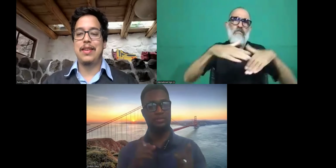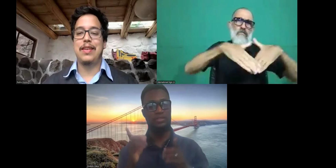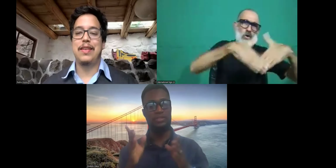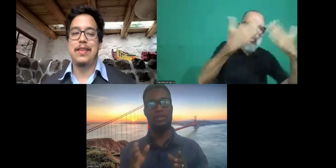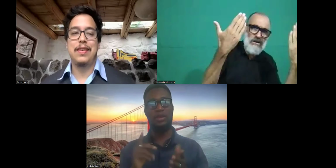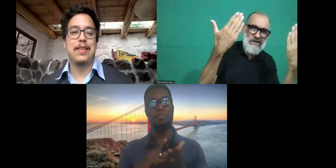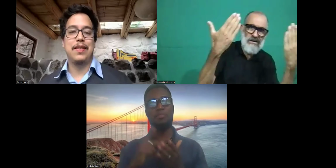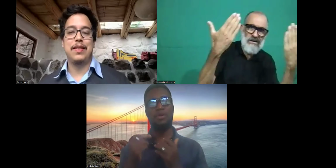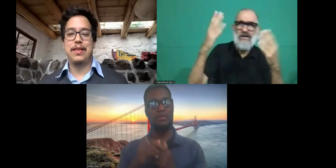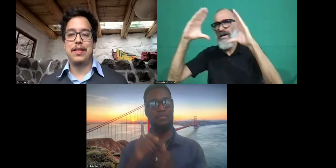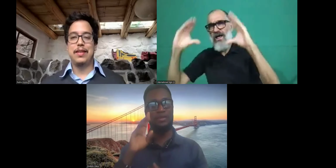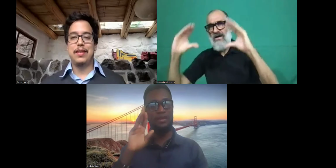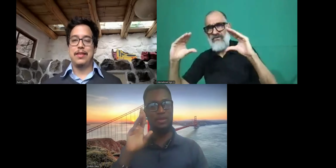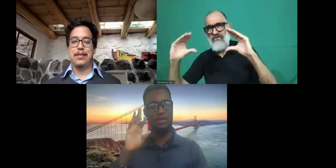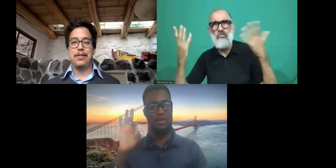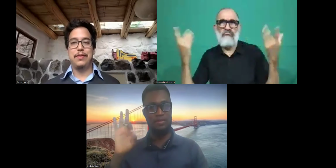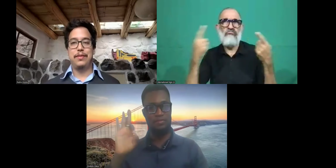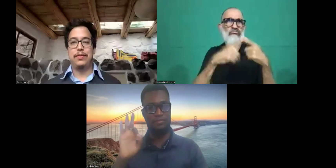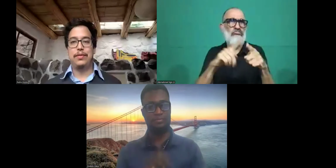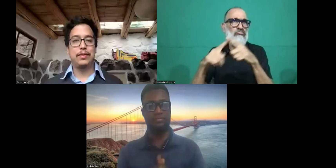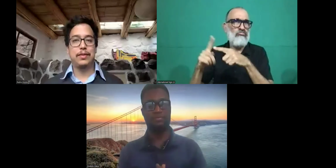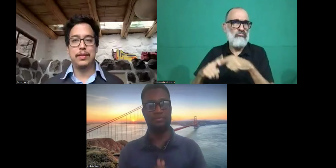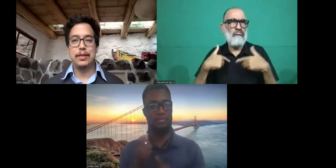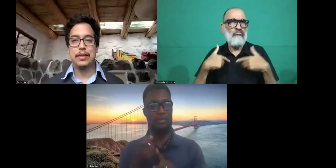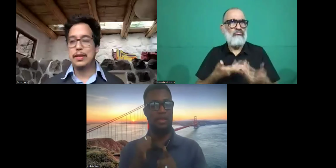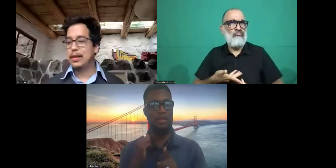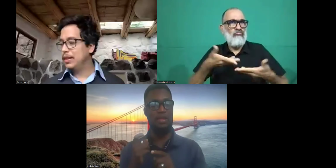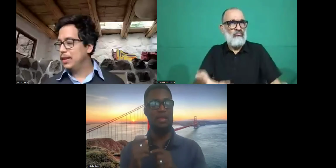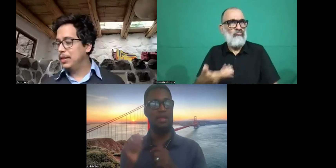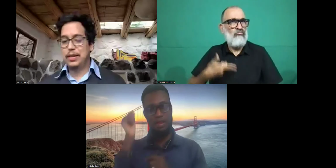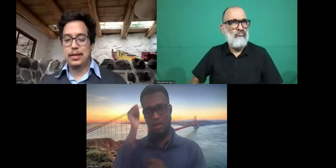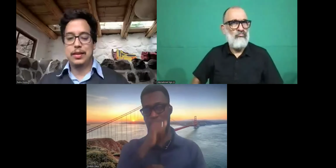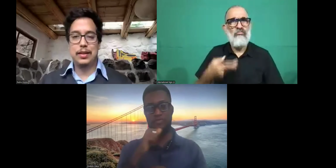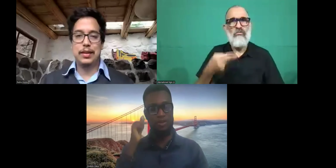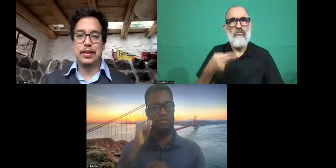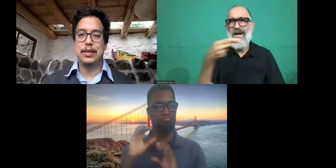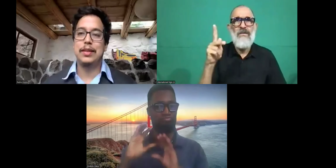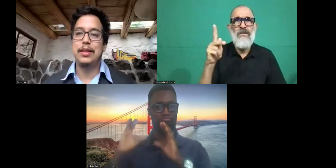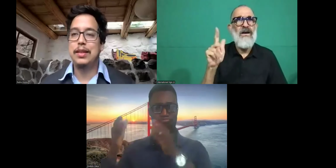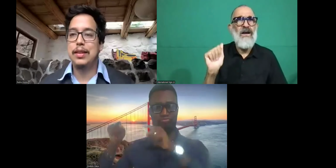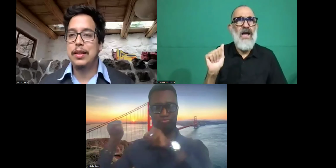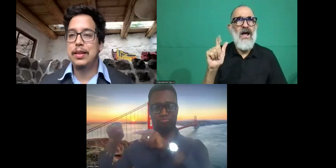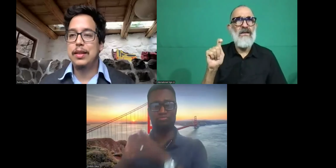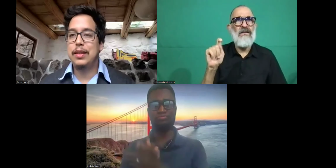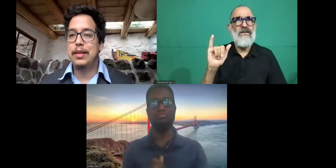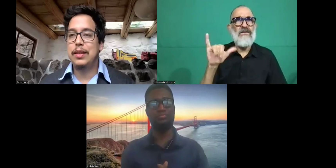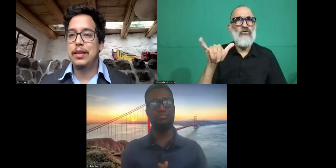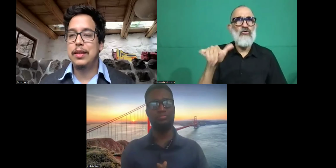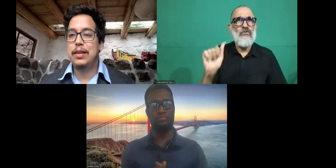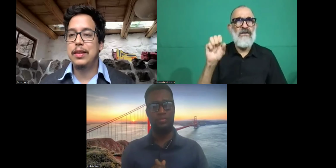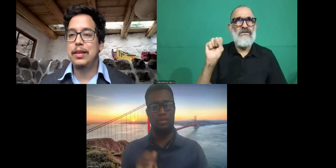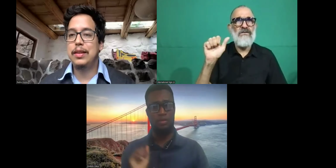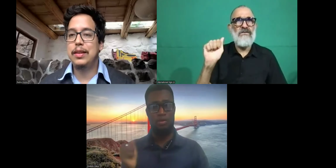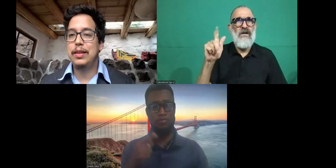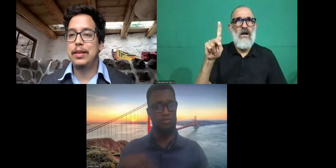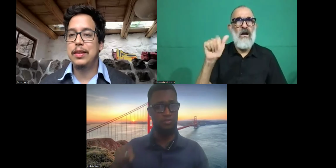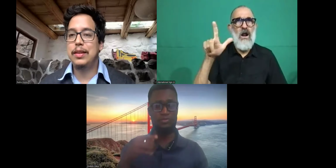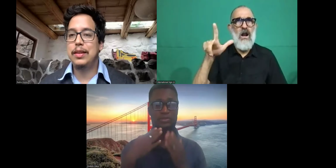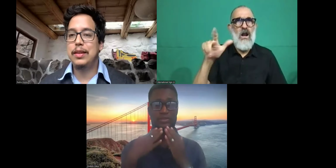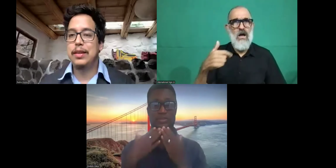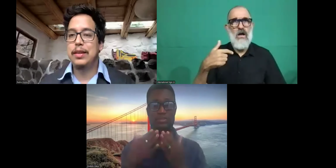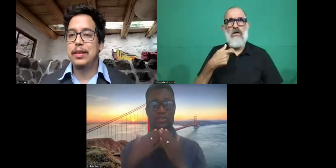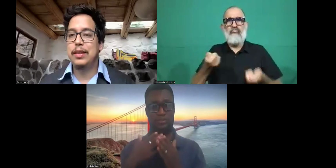Rights Fund, specifically for the African region. I'm glad to have all of you here, and thank you for all of